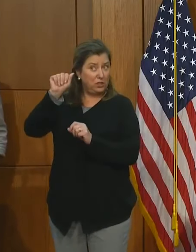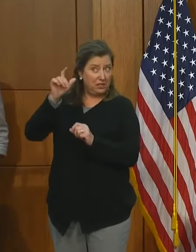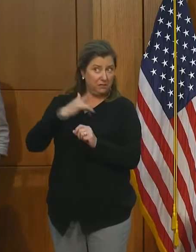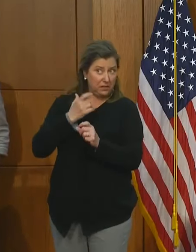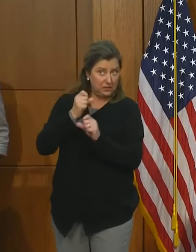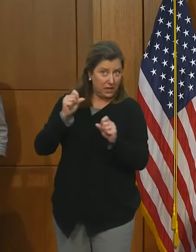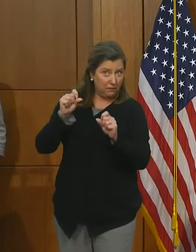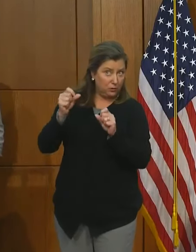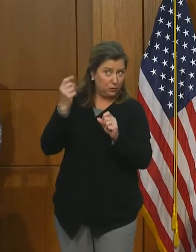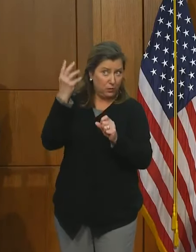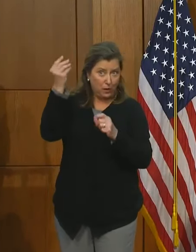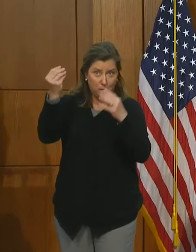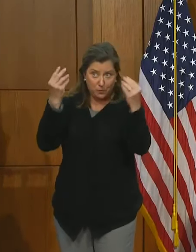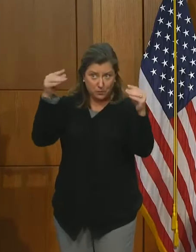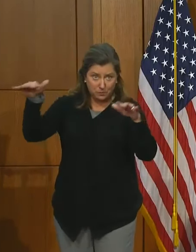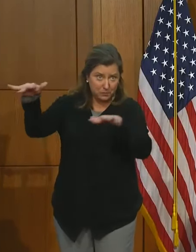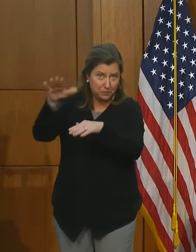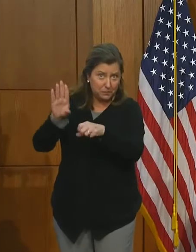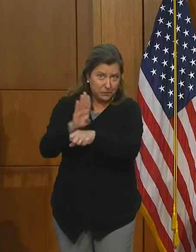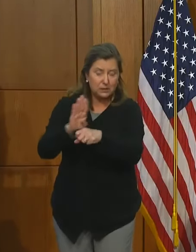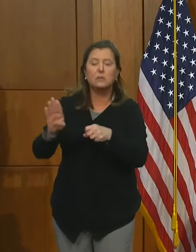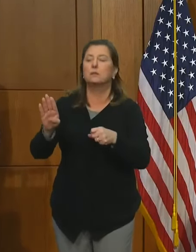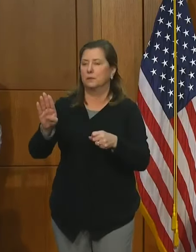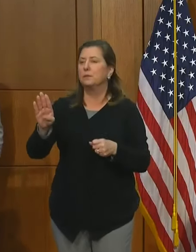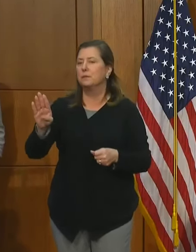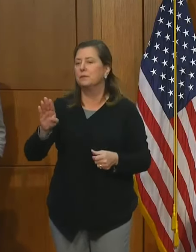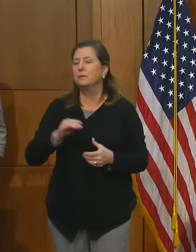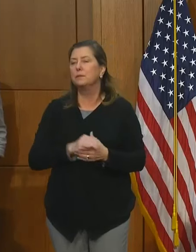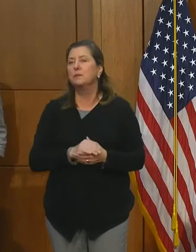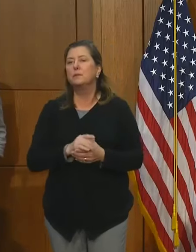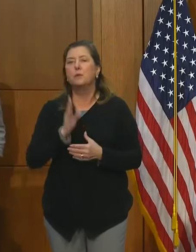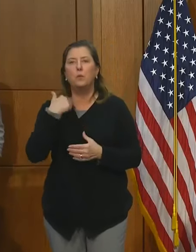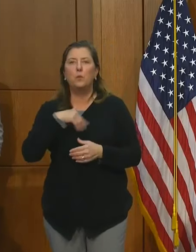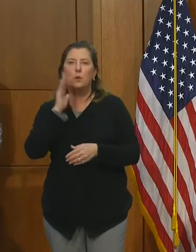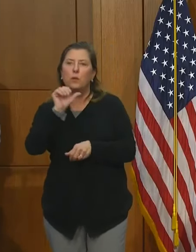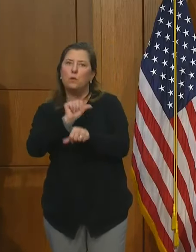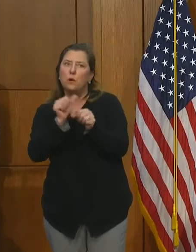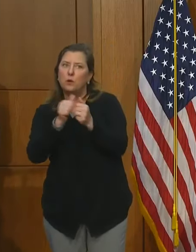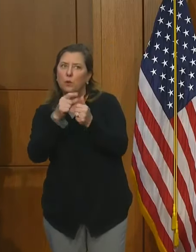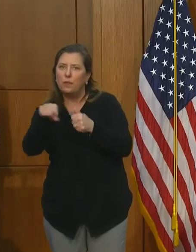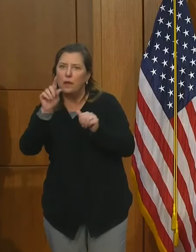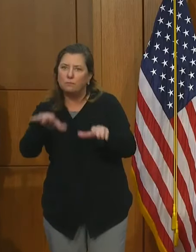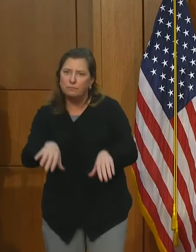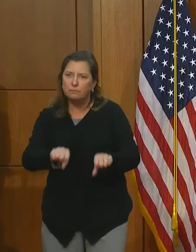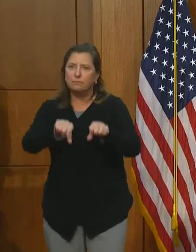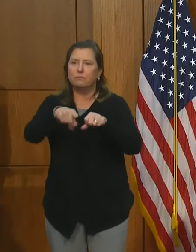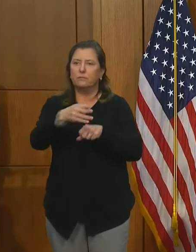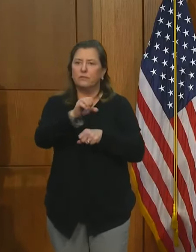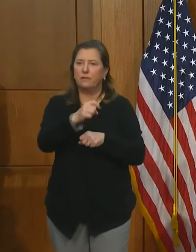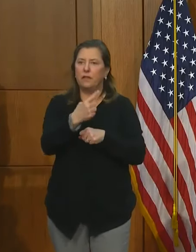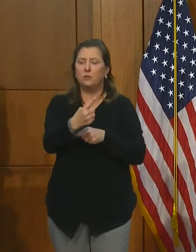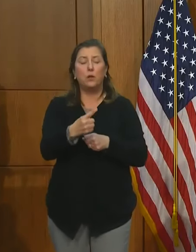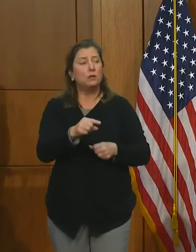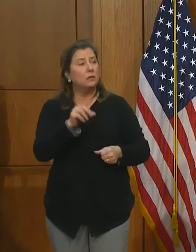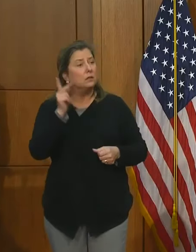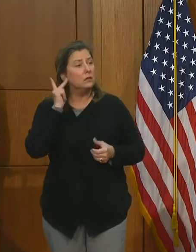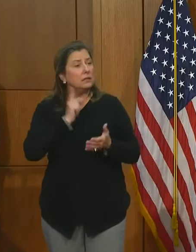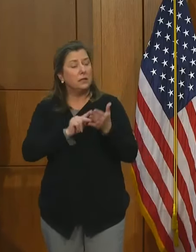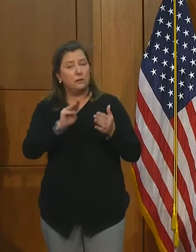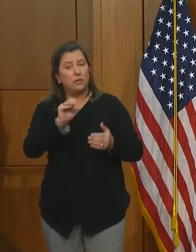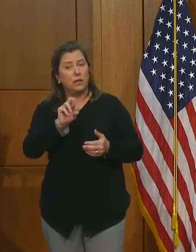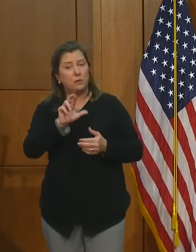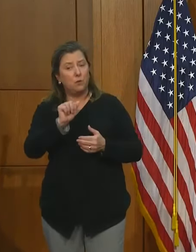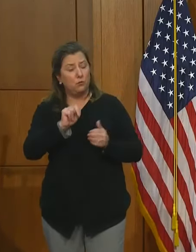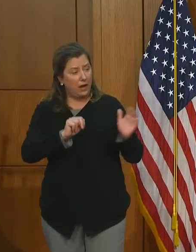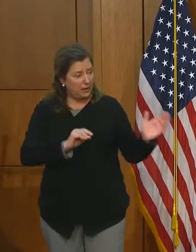venture out into these places of business, we'll work with them to move into phase one. Secretary Moran, thanks.